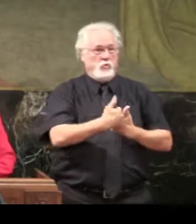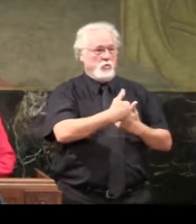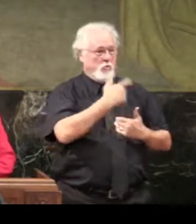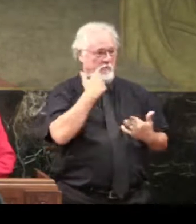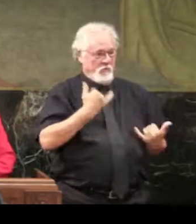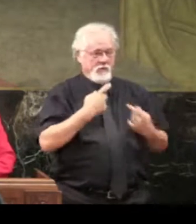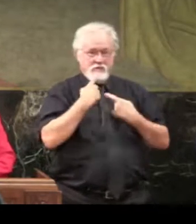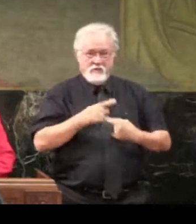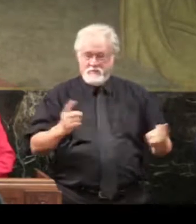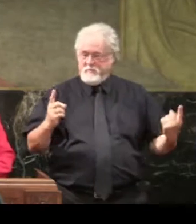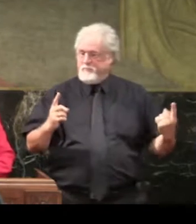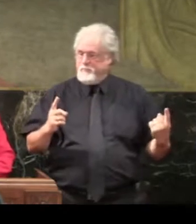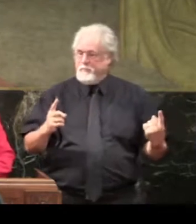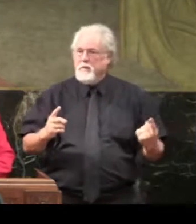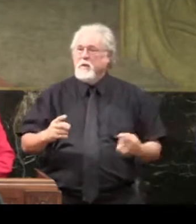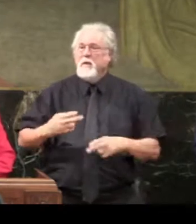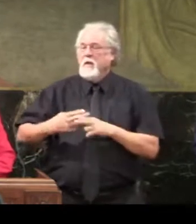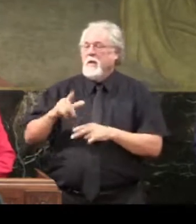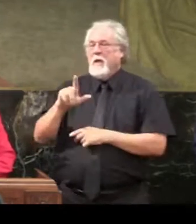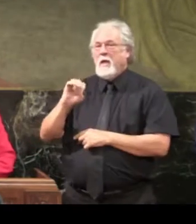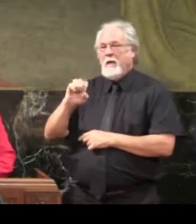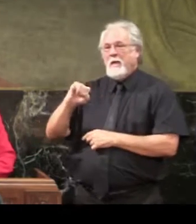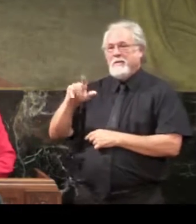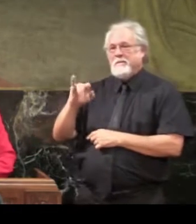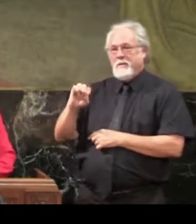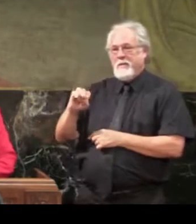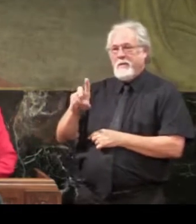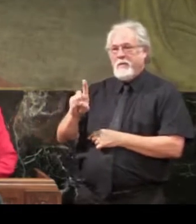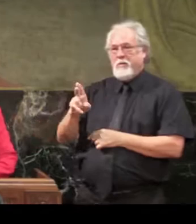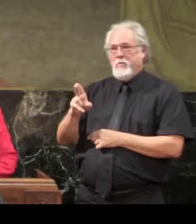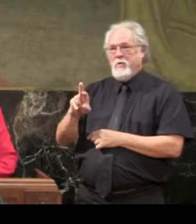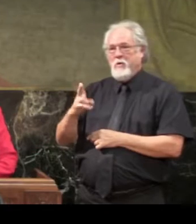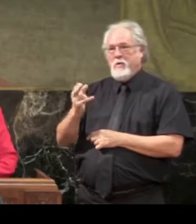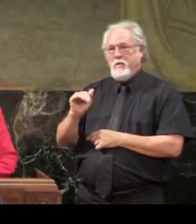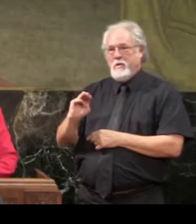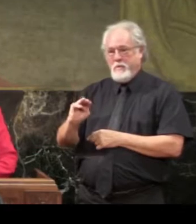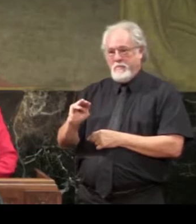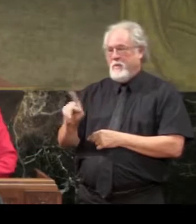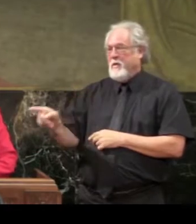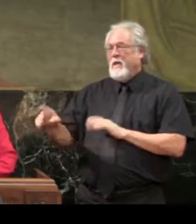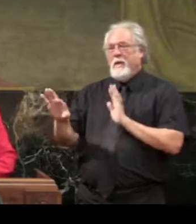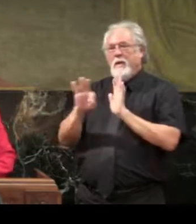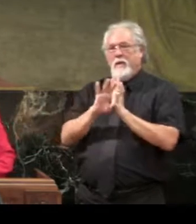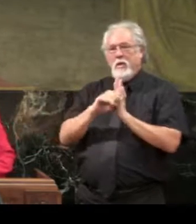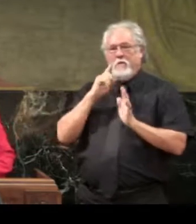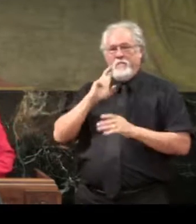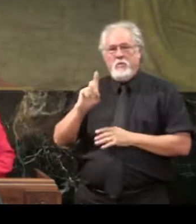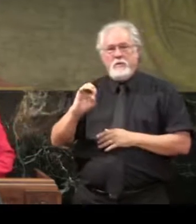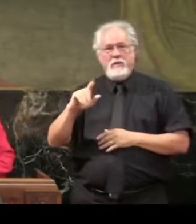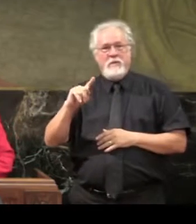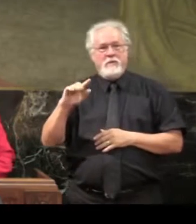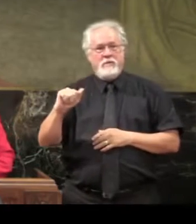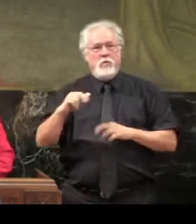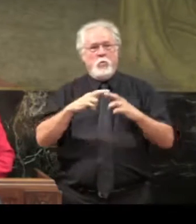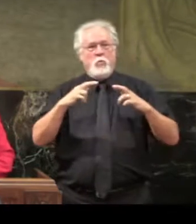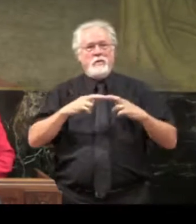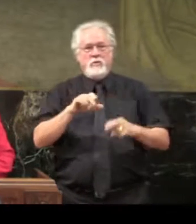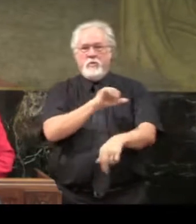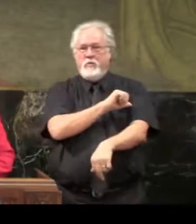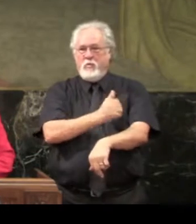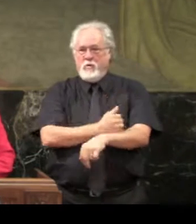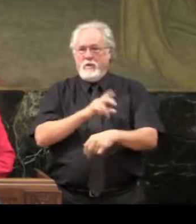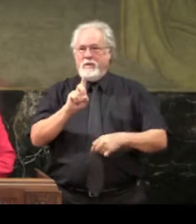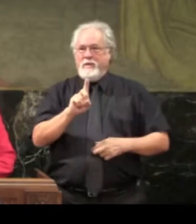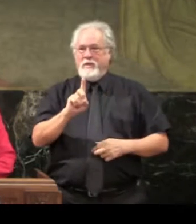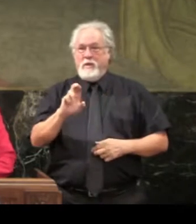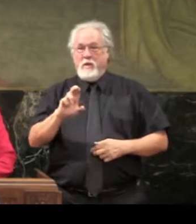this announcement. My name is Leslie Durham. I am Governor Edwards' designee to the Delta Regional Authority.